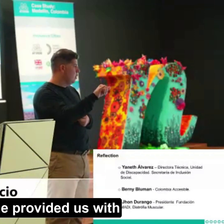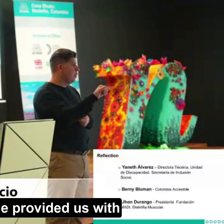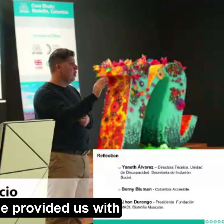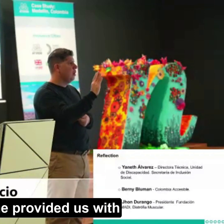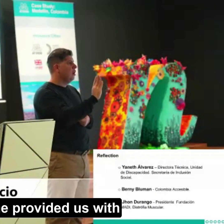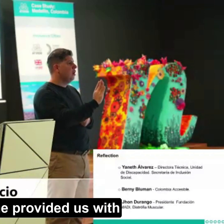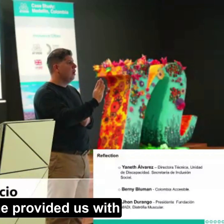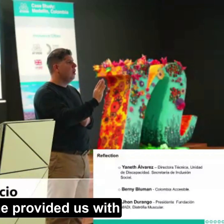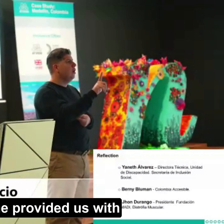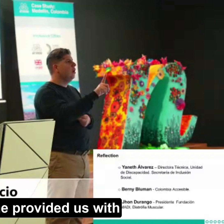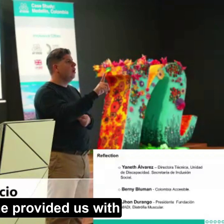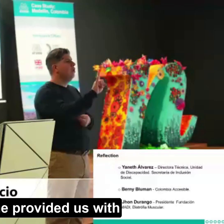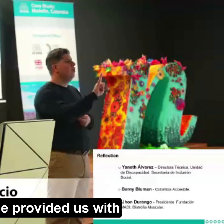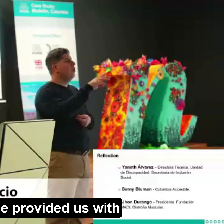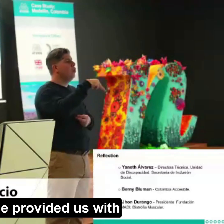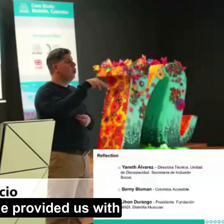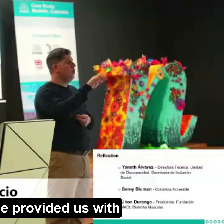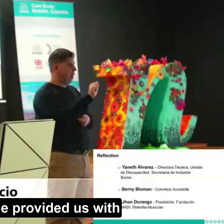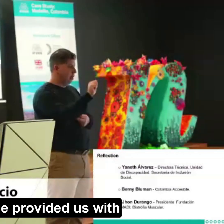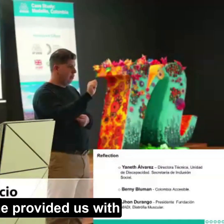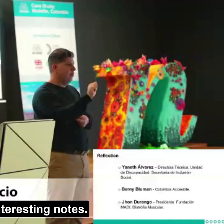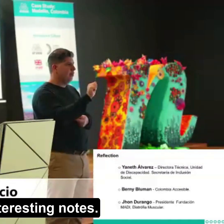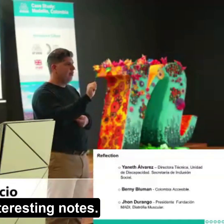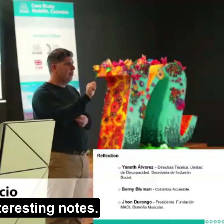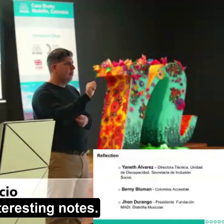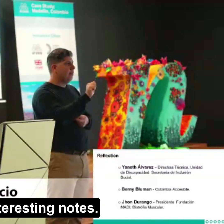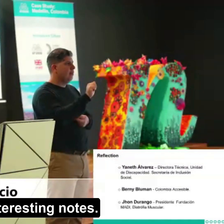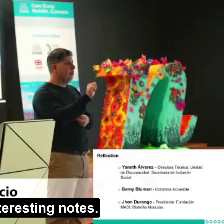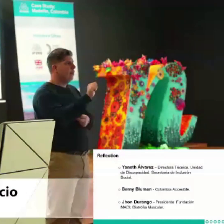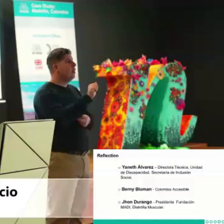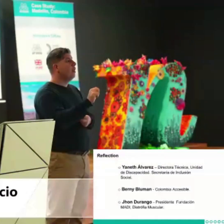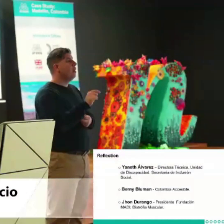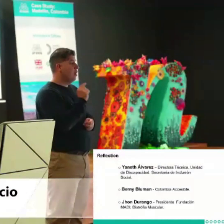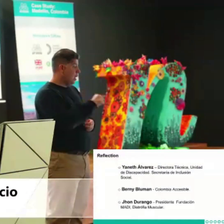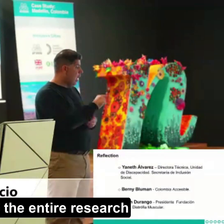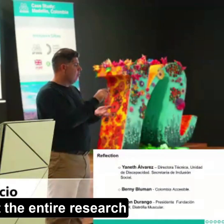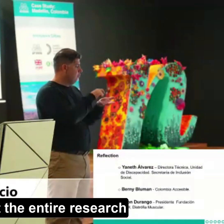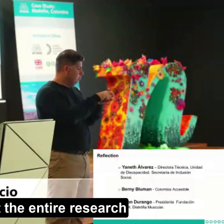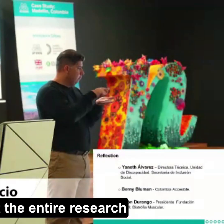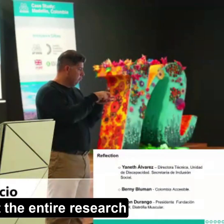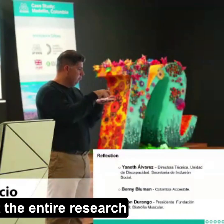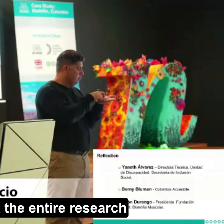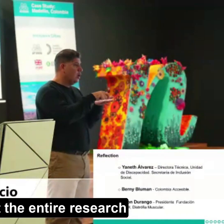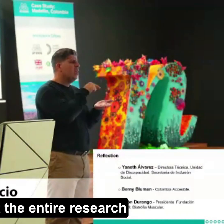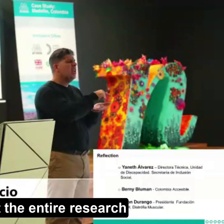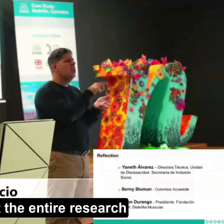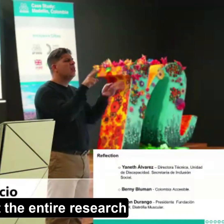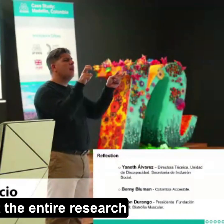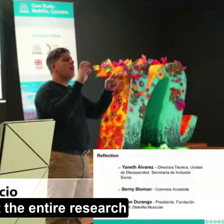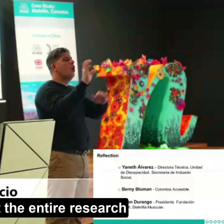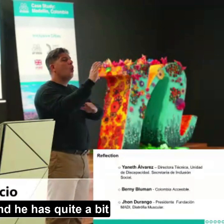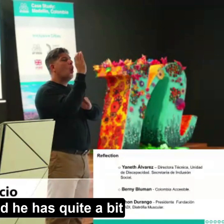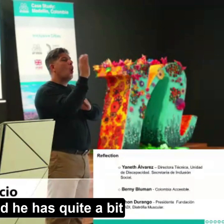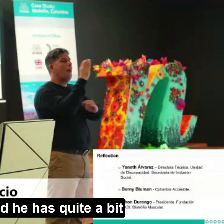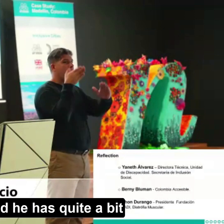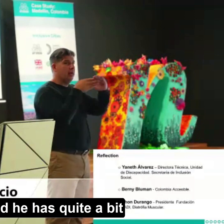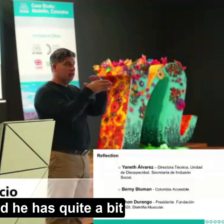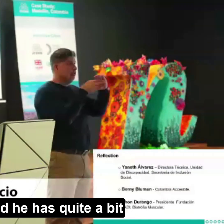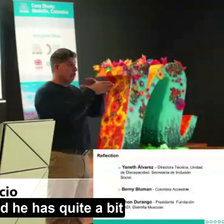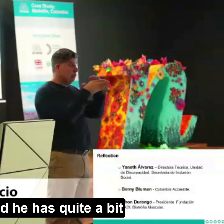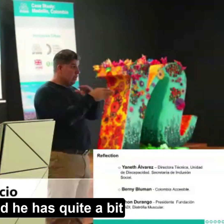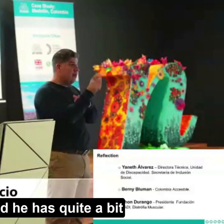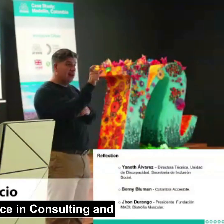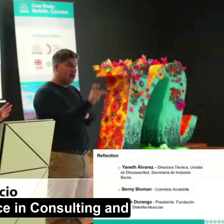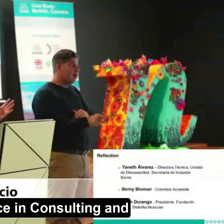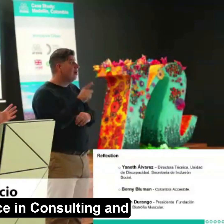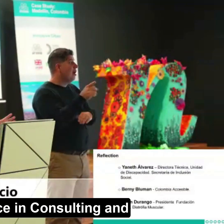Accessible. And also he provided us with very interesting notes throughout the entire research process. And